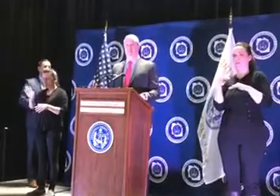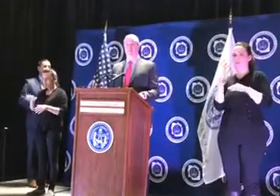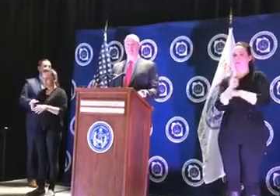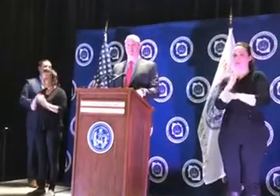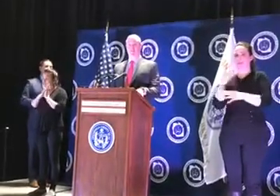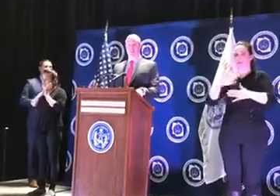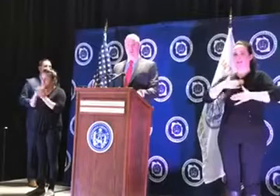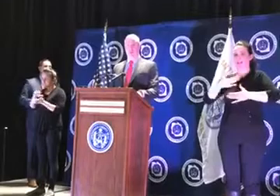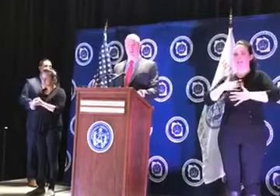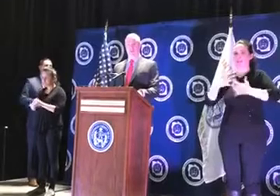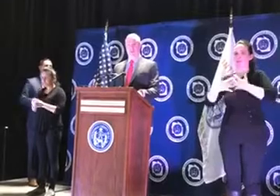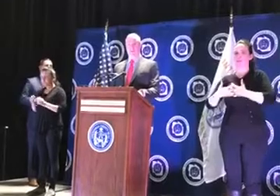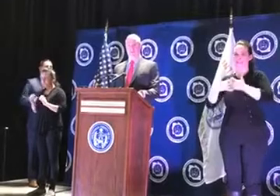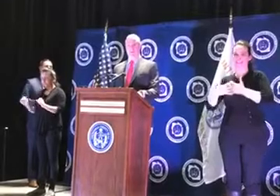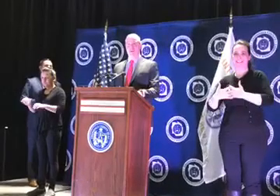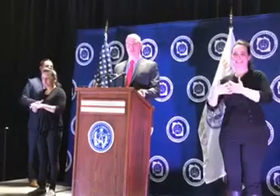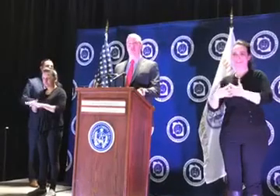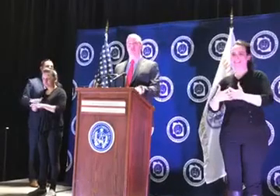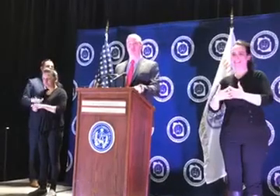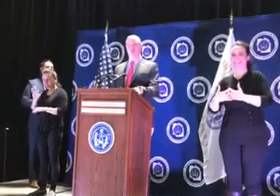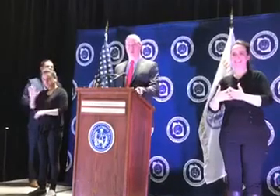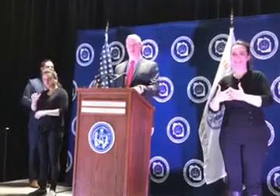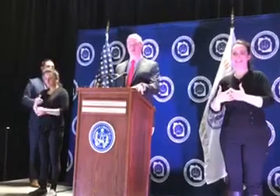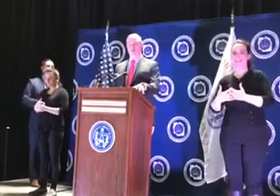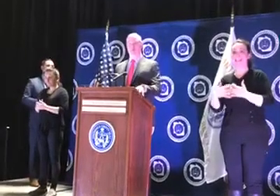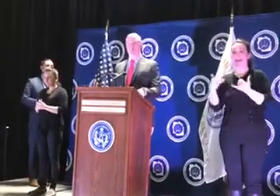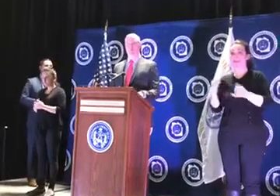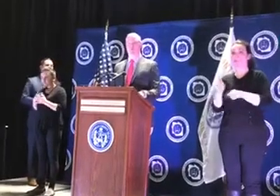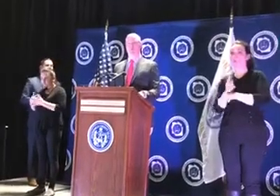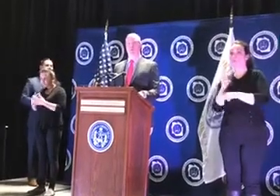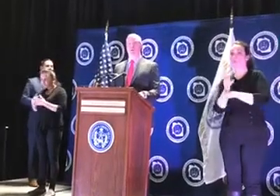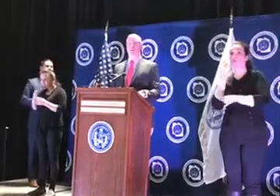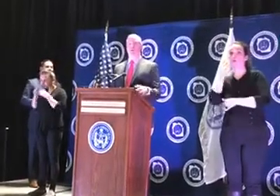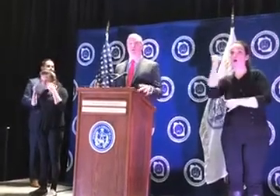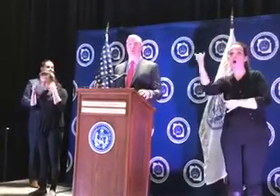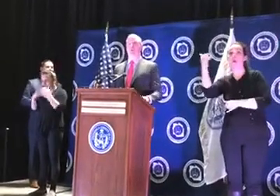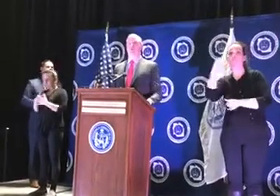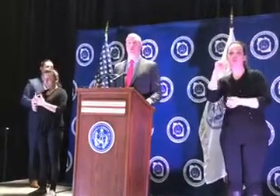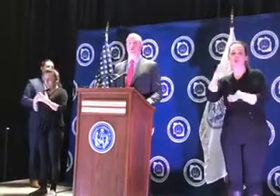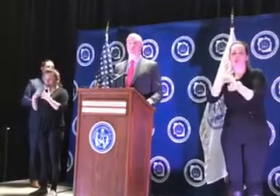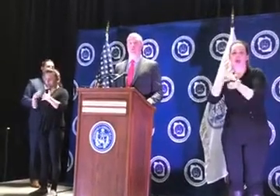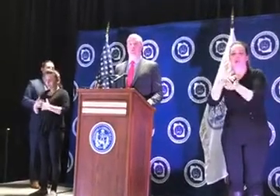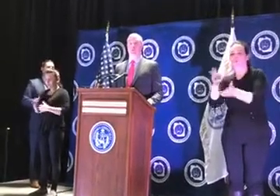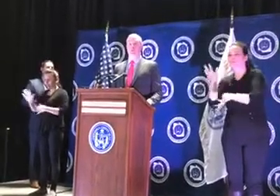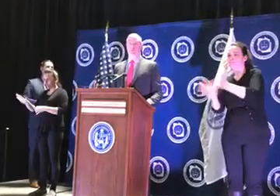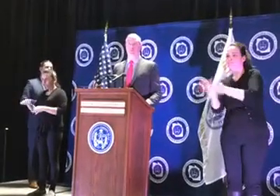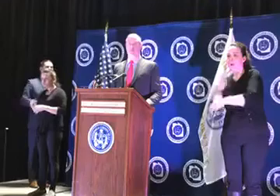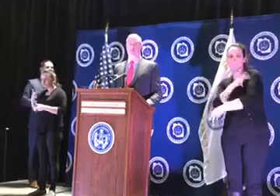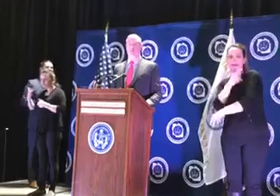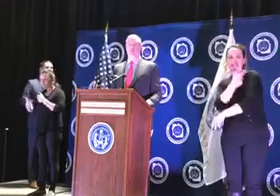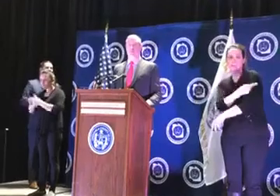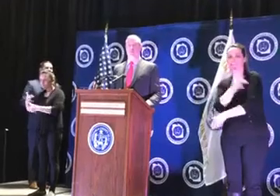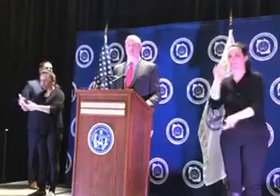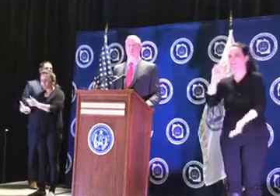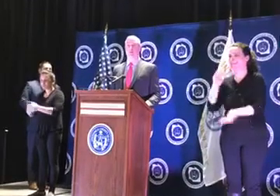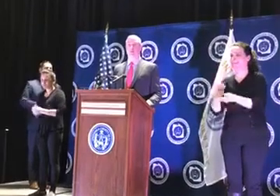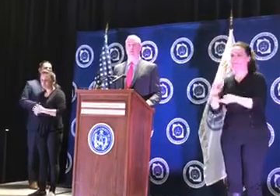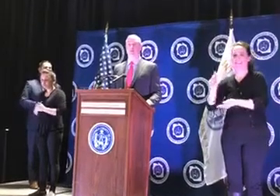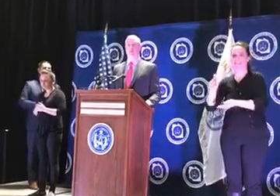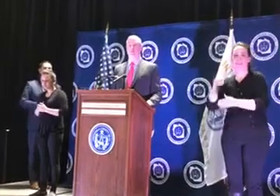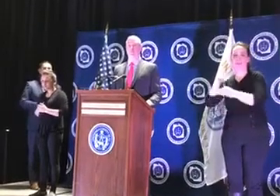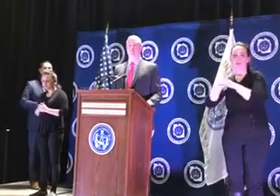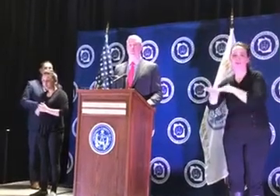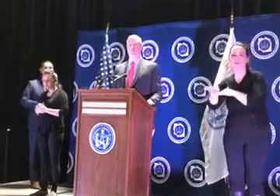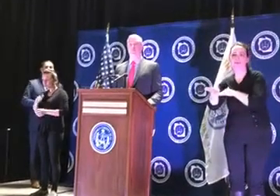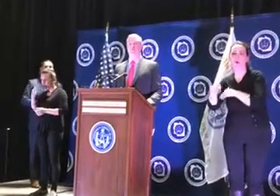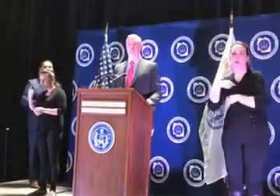today we're green. I'm hoping tomorrow and the rest of the week will be green. I can't speak to what we're going to be like next week. Are we